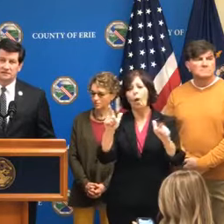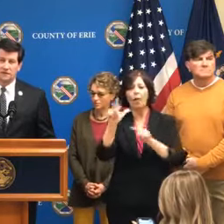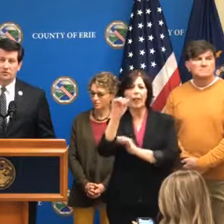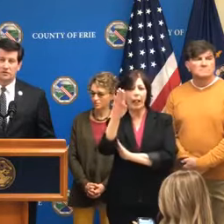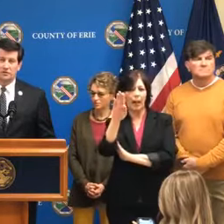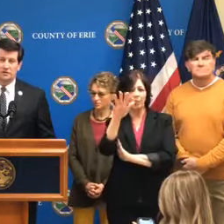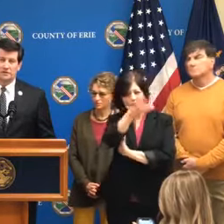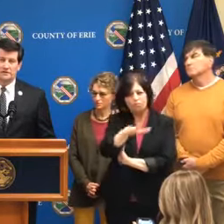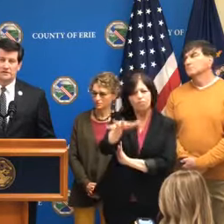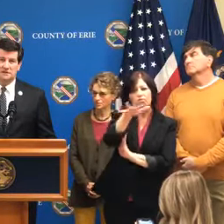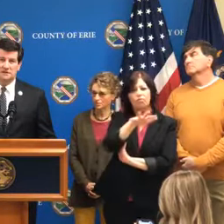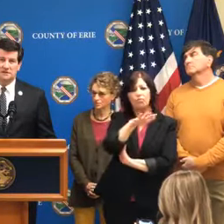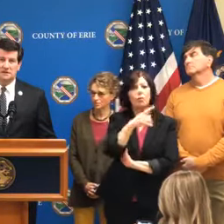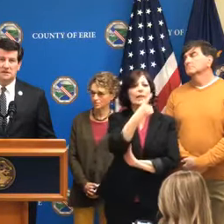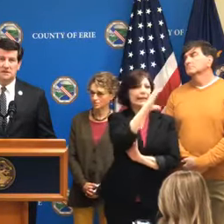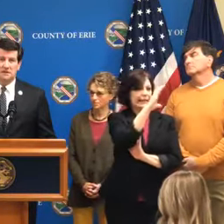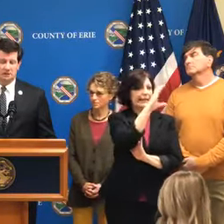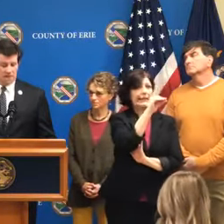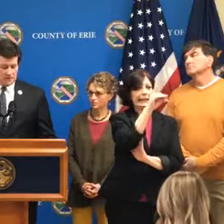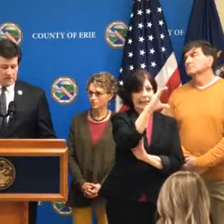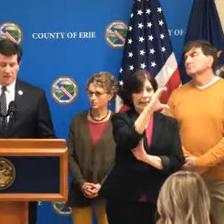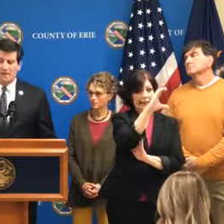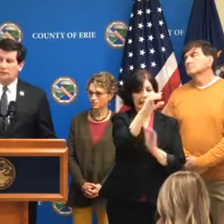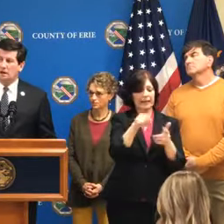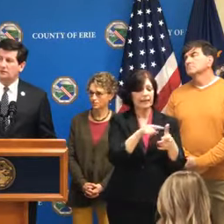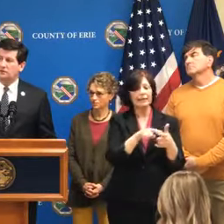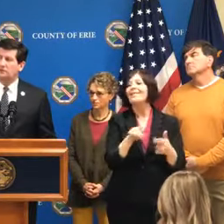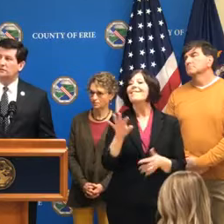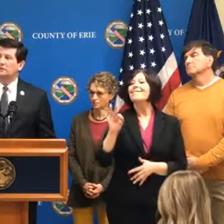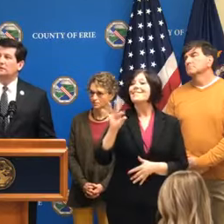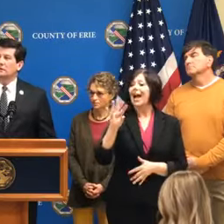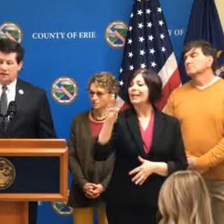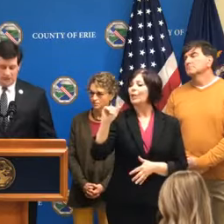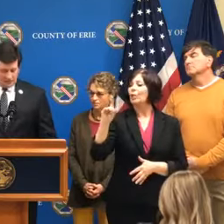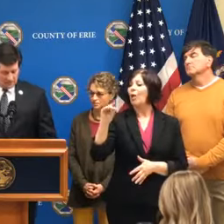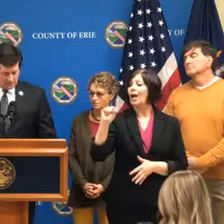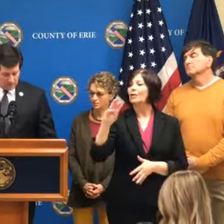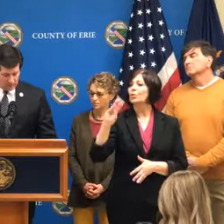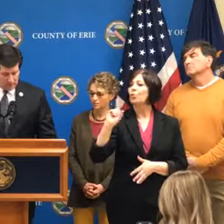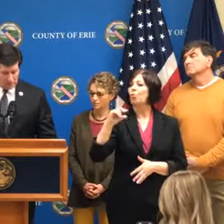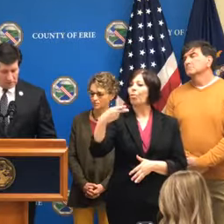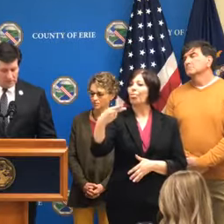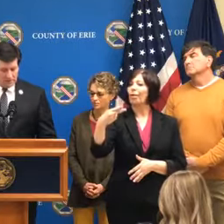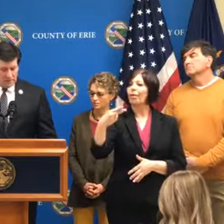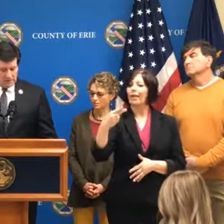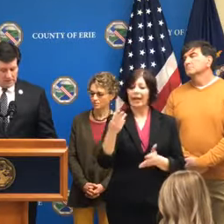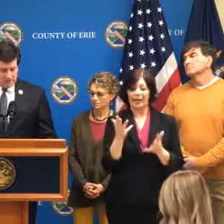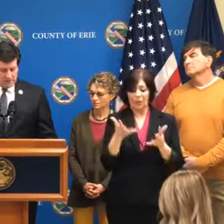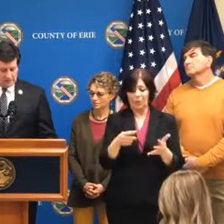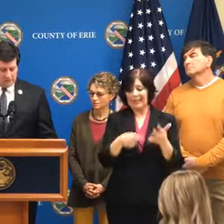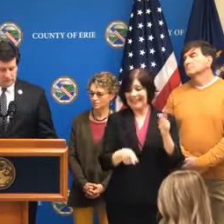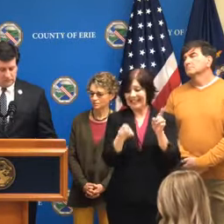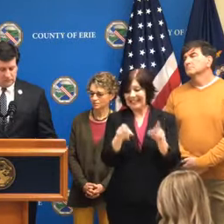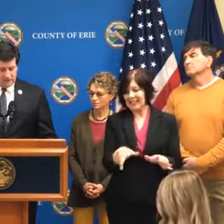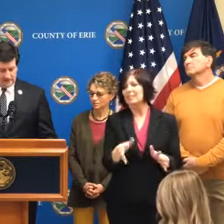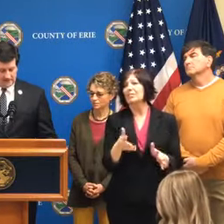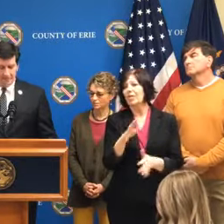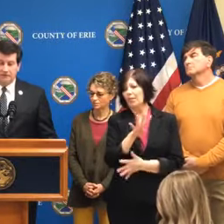test. That would include 1 at CDC, 9 at Wadsworth, and then the remainder,